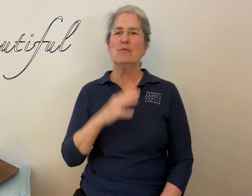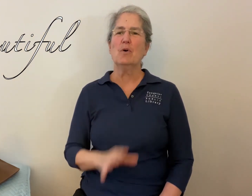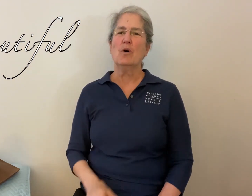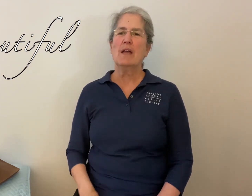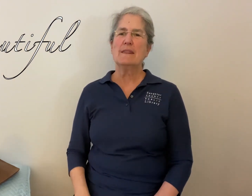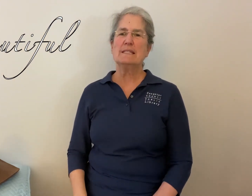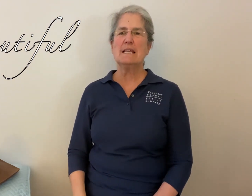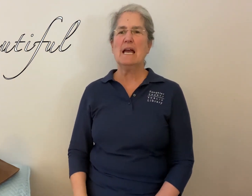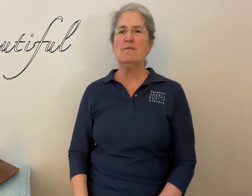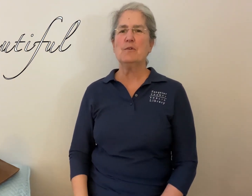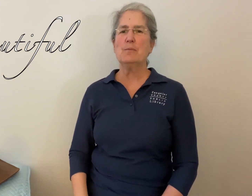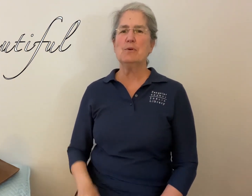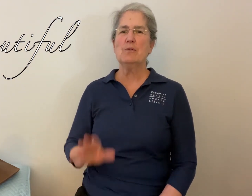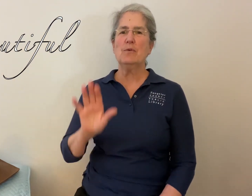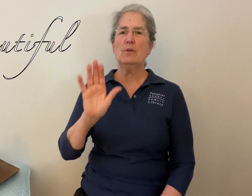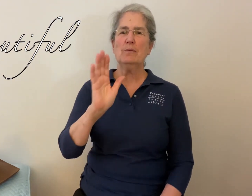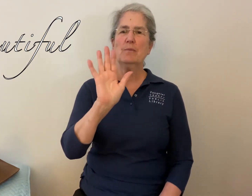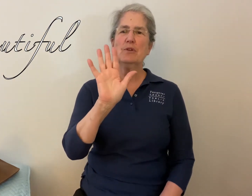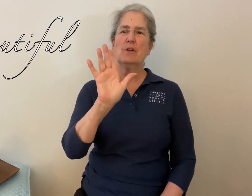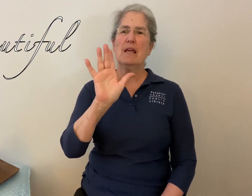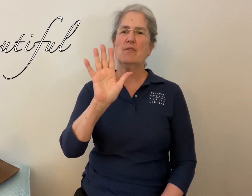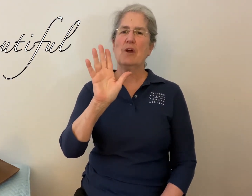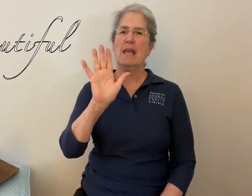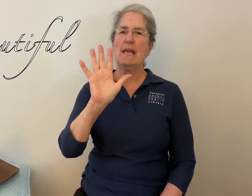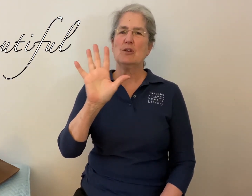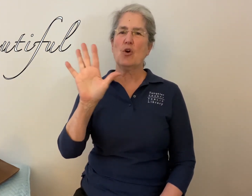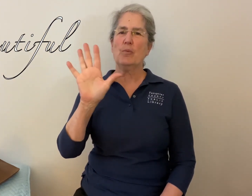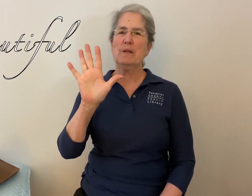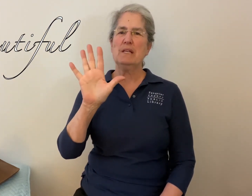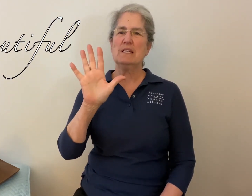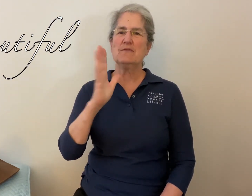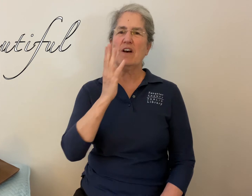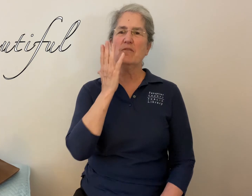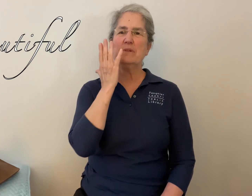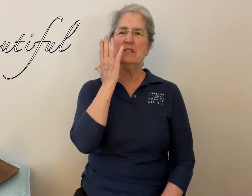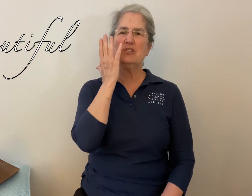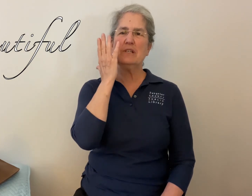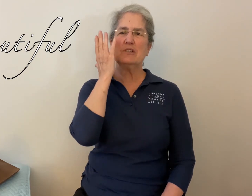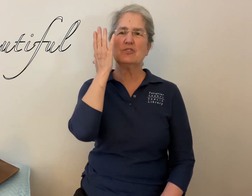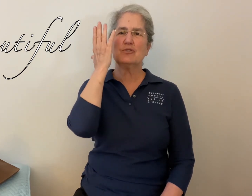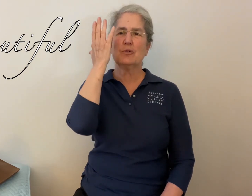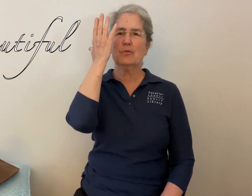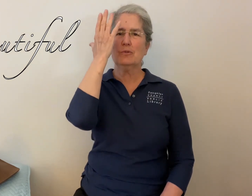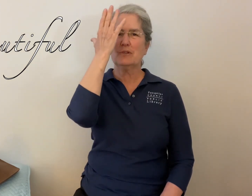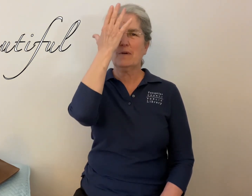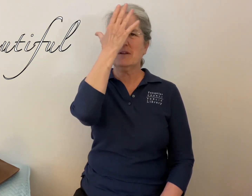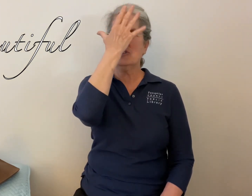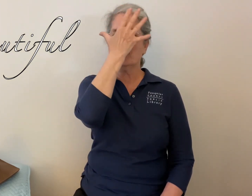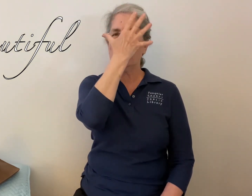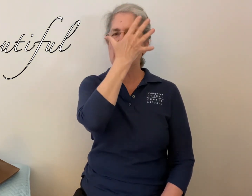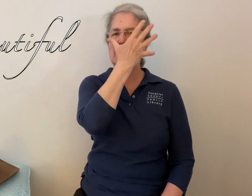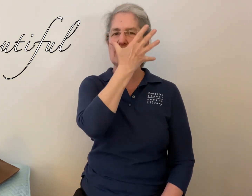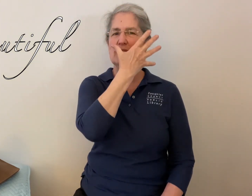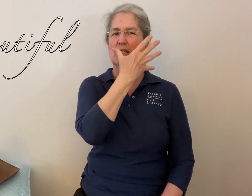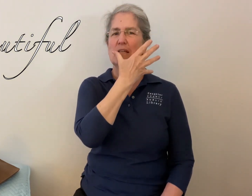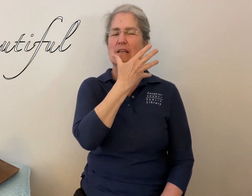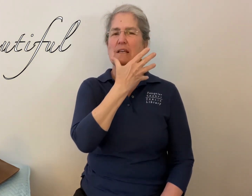Beautiful. The sign for beautiful, you're going to have your hand open in this 5 position. It circles around your face,